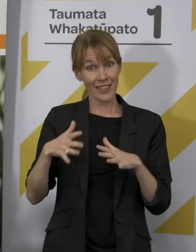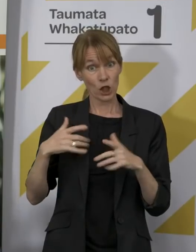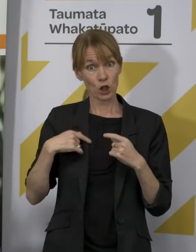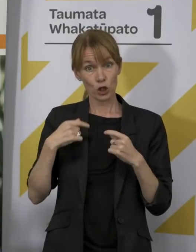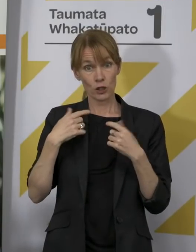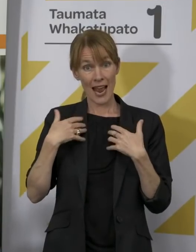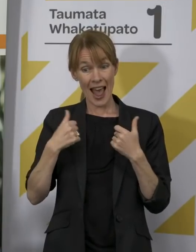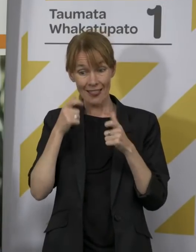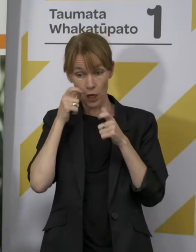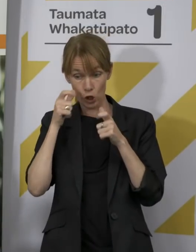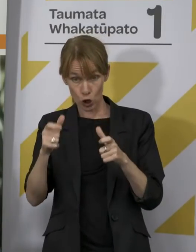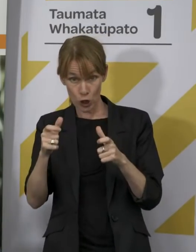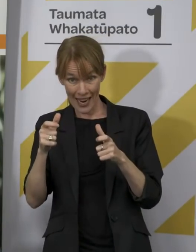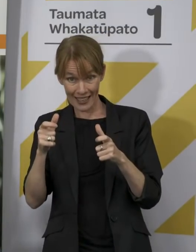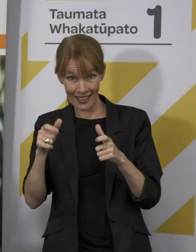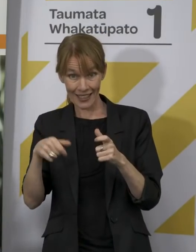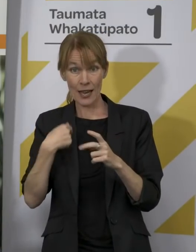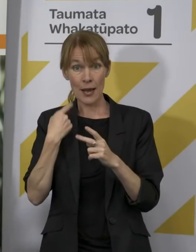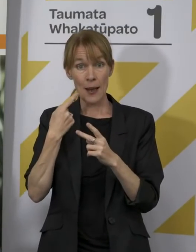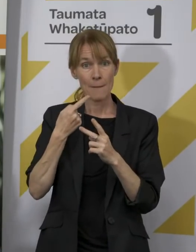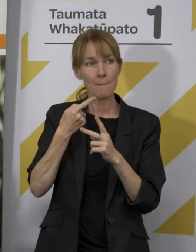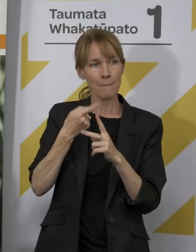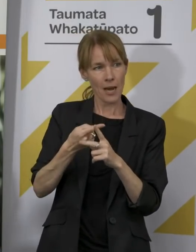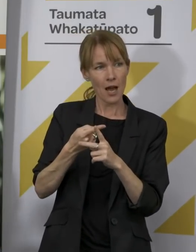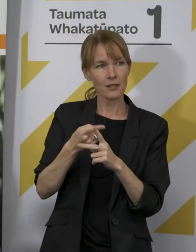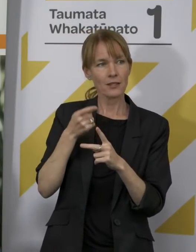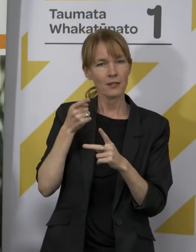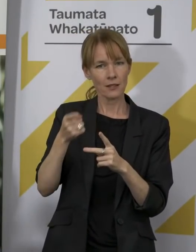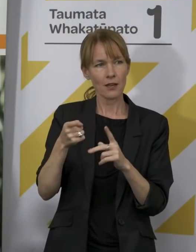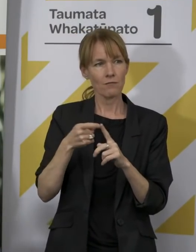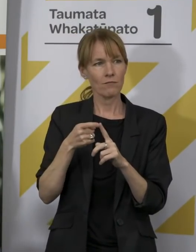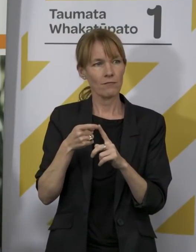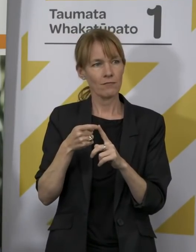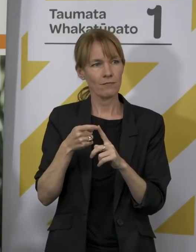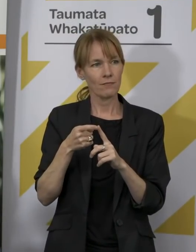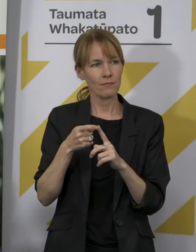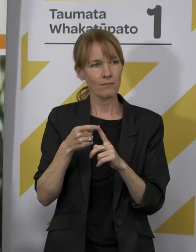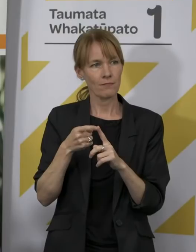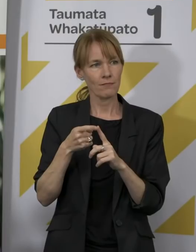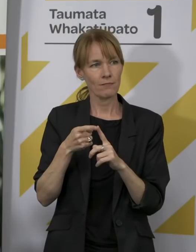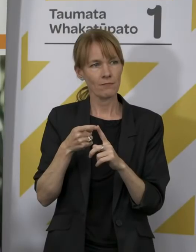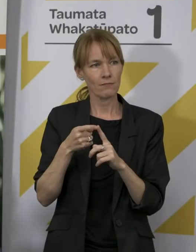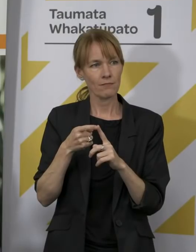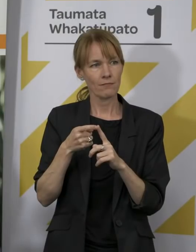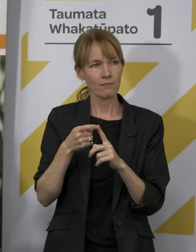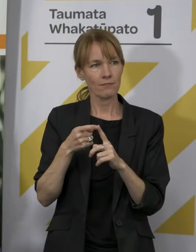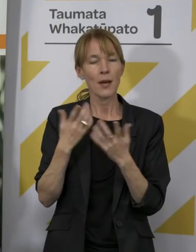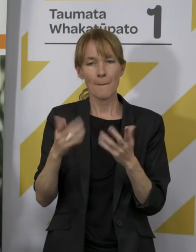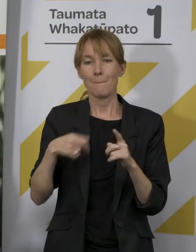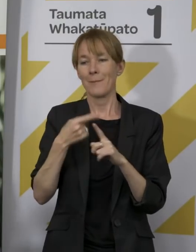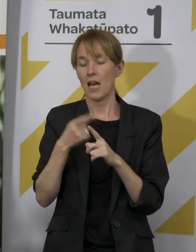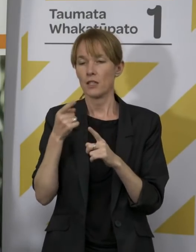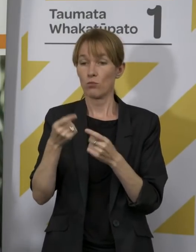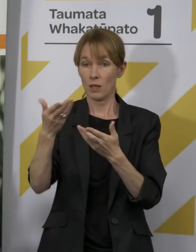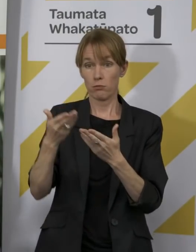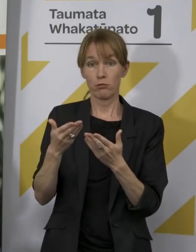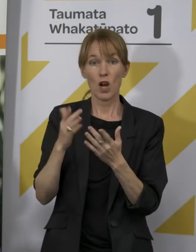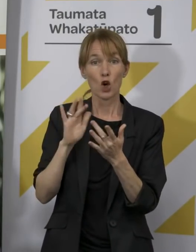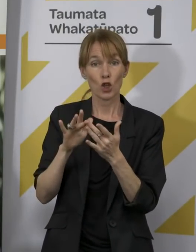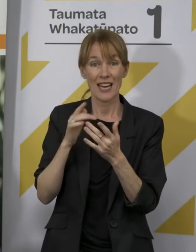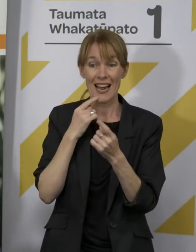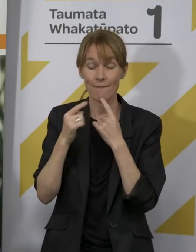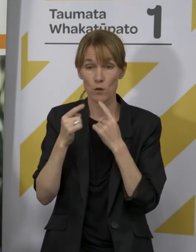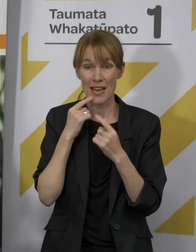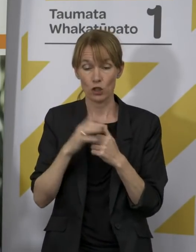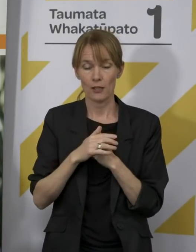is ongoing to make contact with all of the people in this group. In terms of getting in contact with them, they get a text,